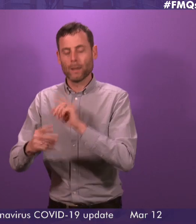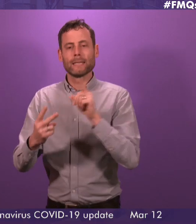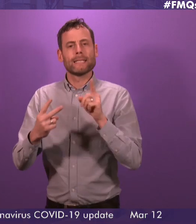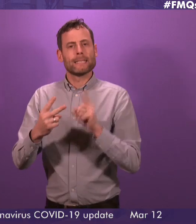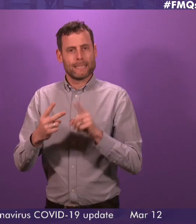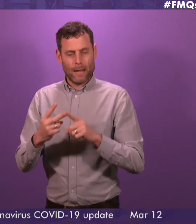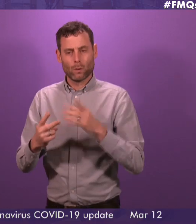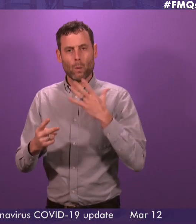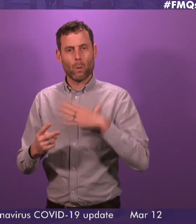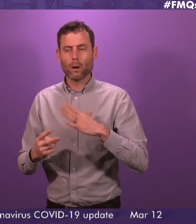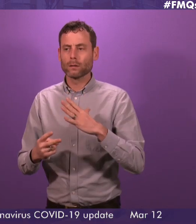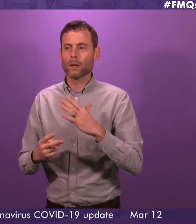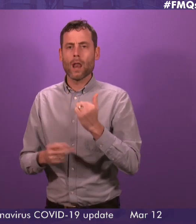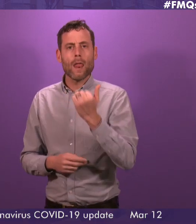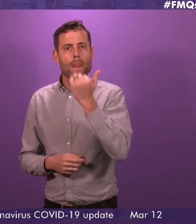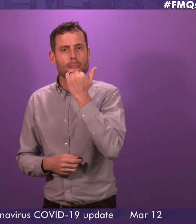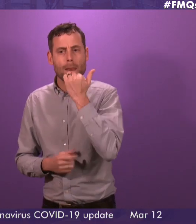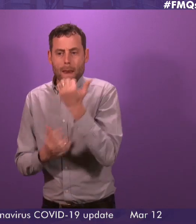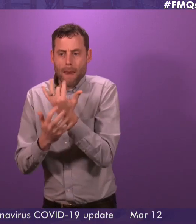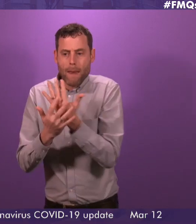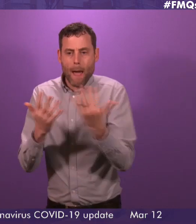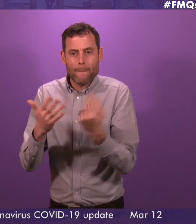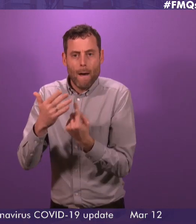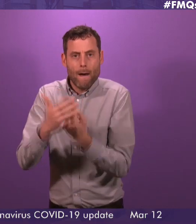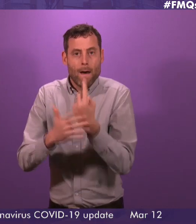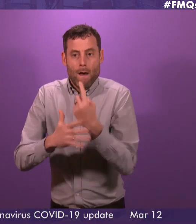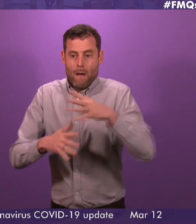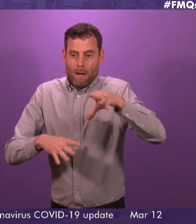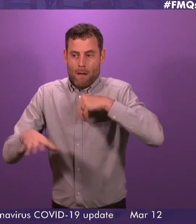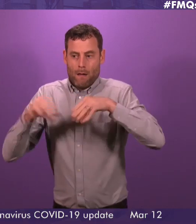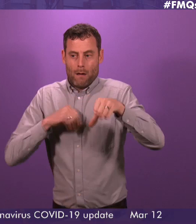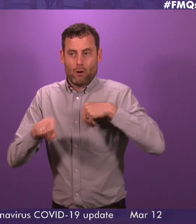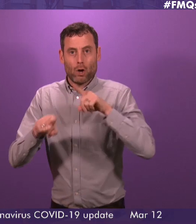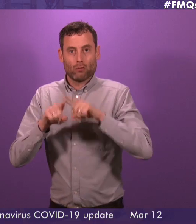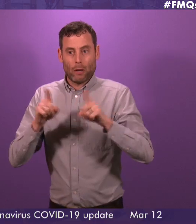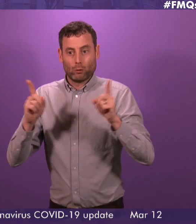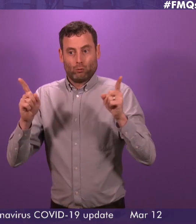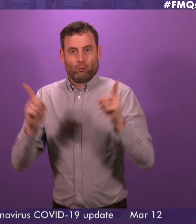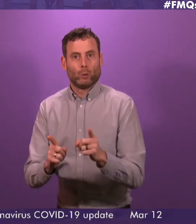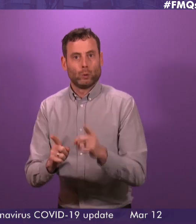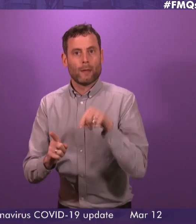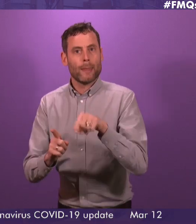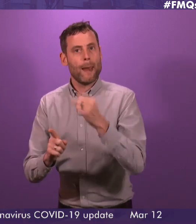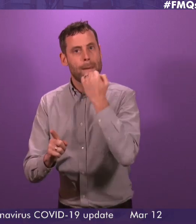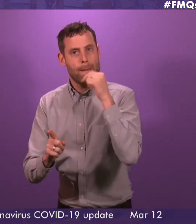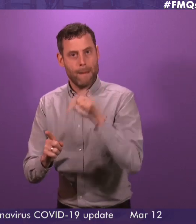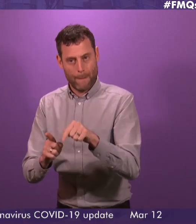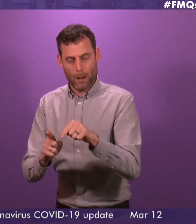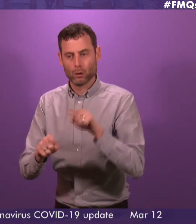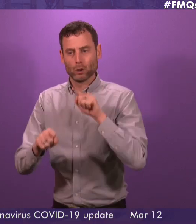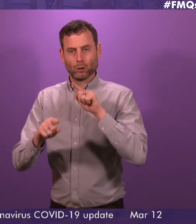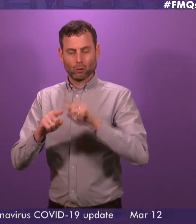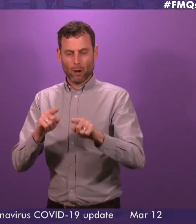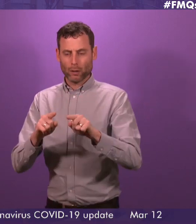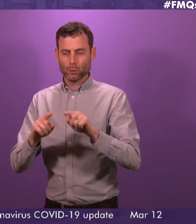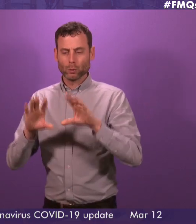to reduce the numbers of cases at the peak, as we spoke about last week, I believe, to flatten that